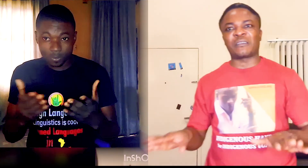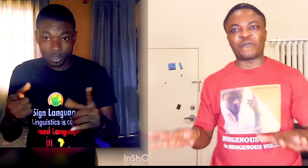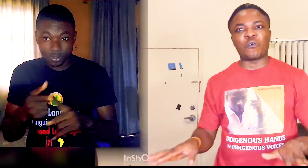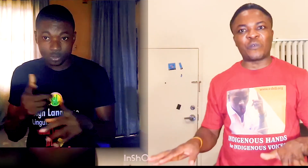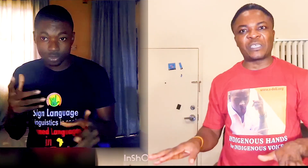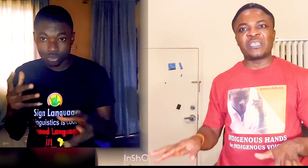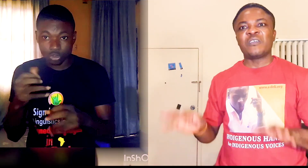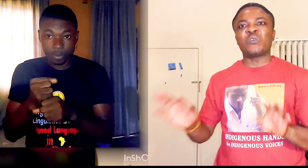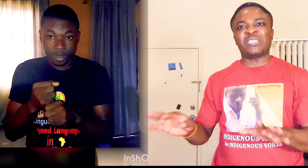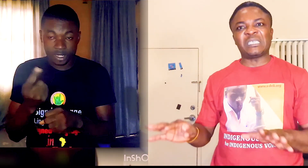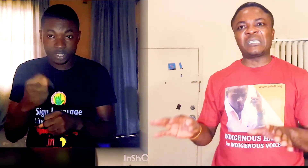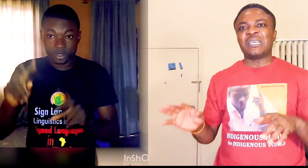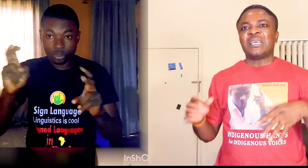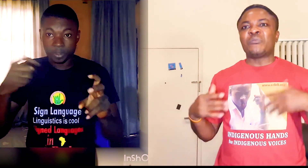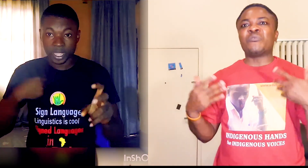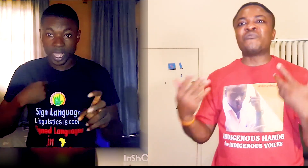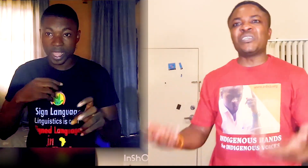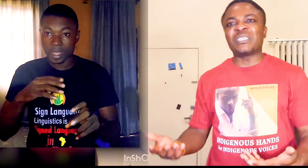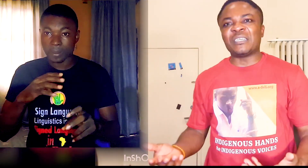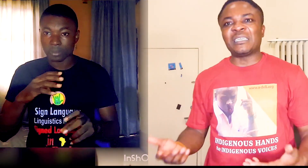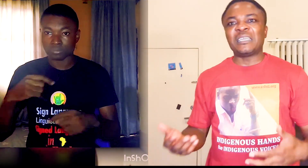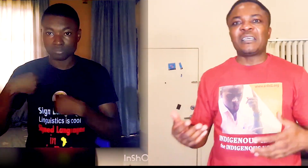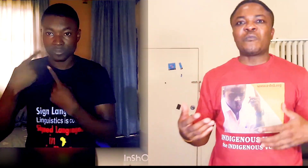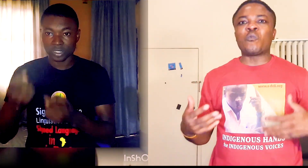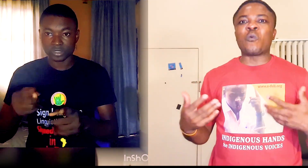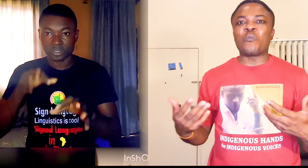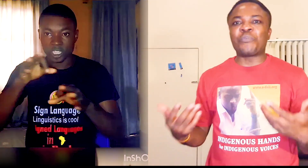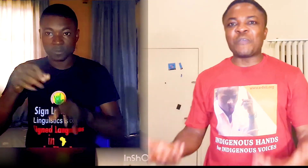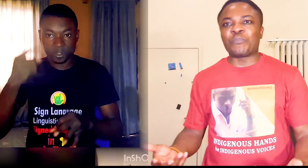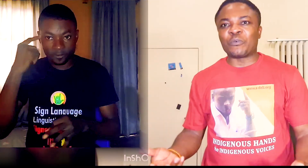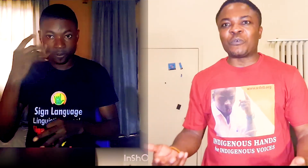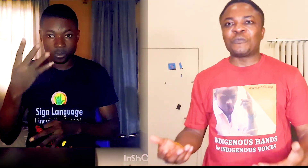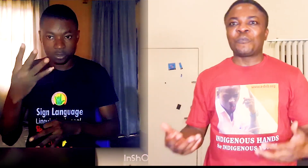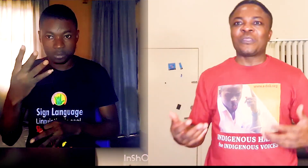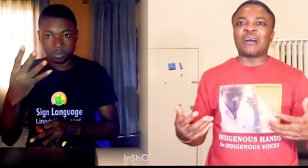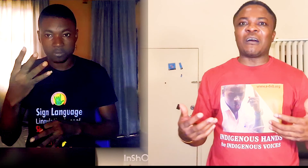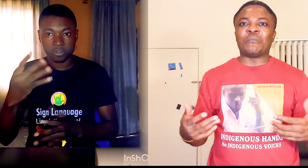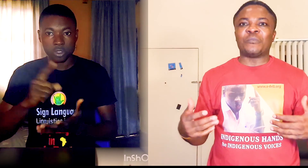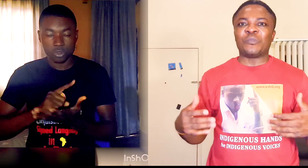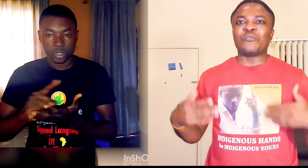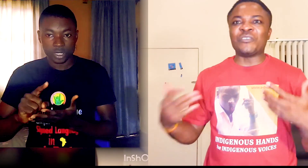past 3-4 weeks, which is the reason